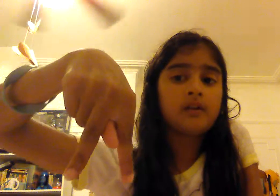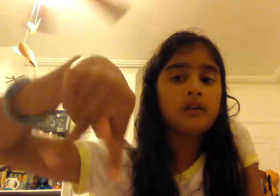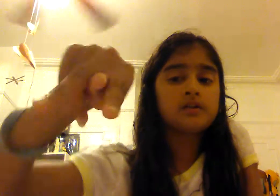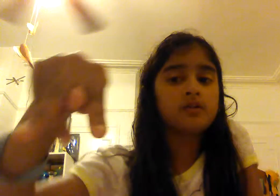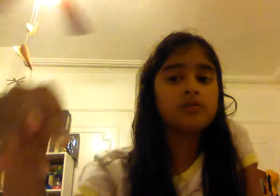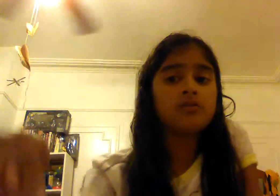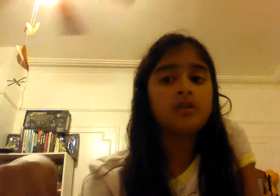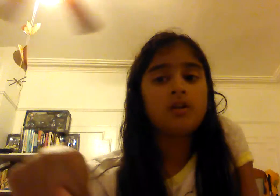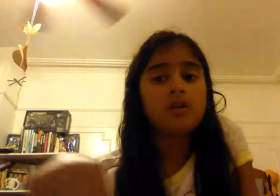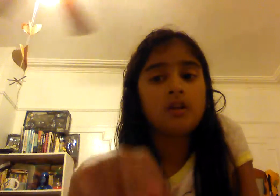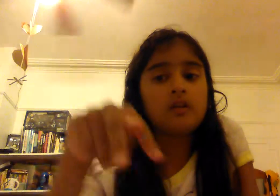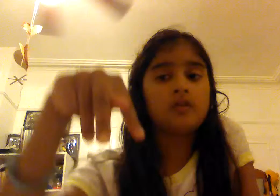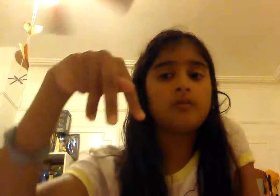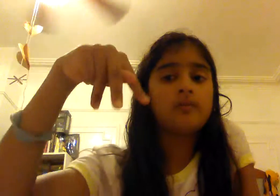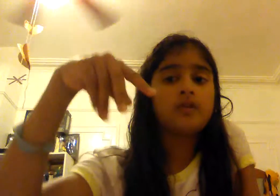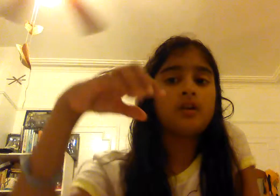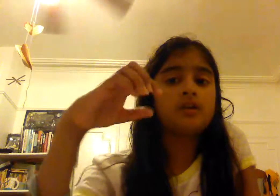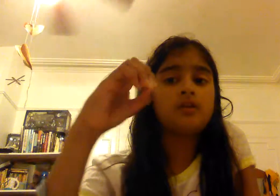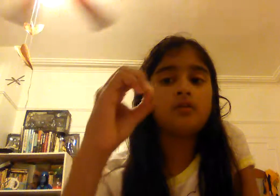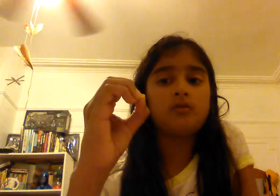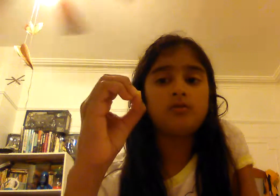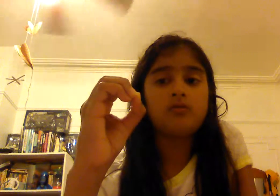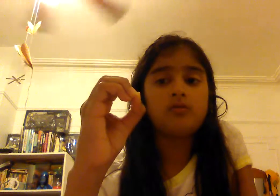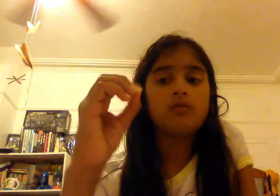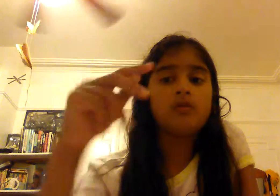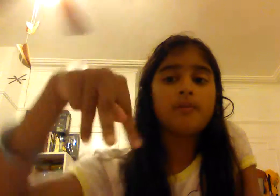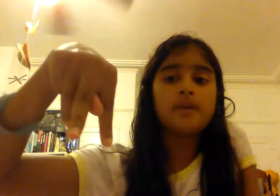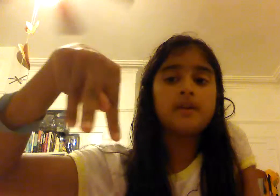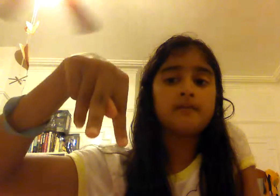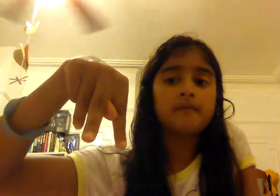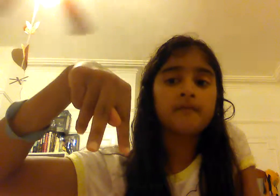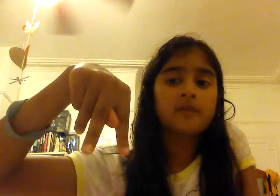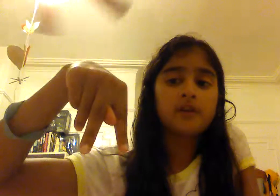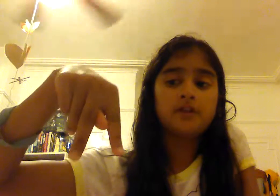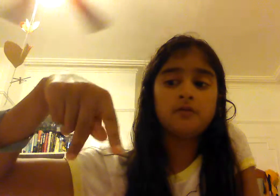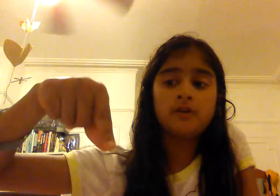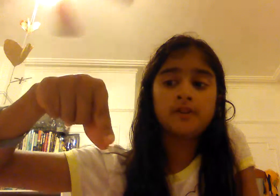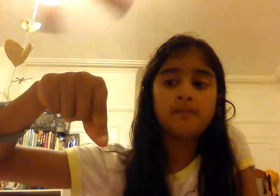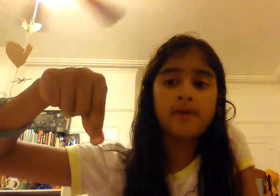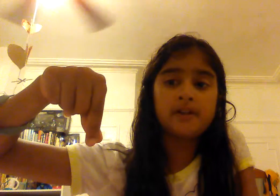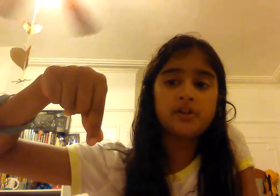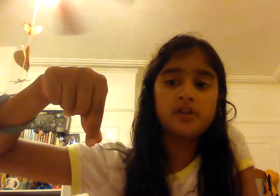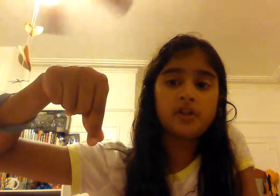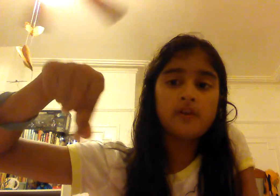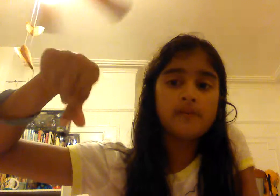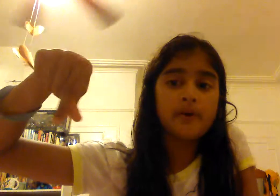so, M, N, O, P, Q is a pinch on the bottom,